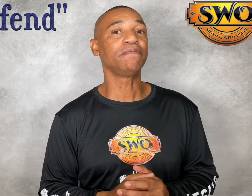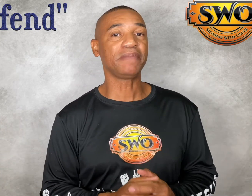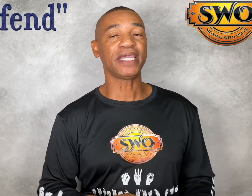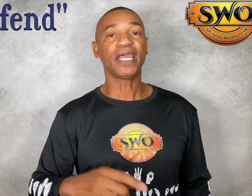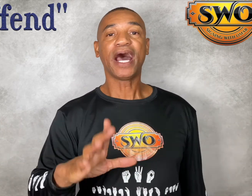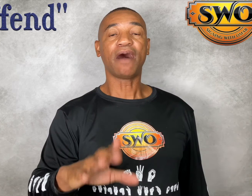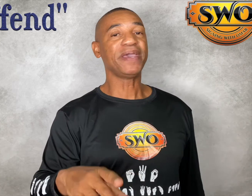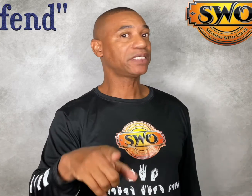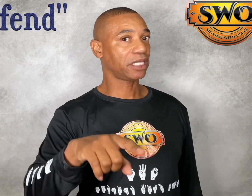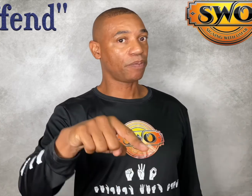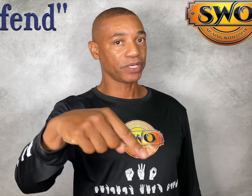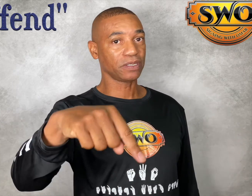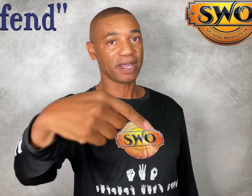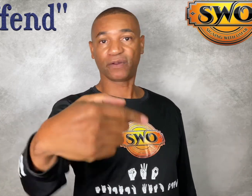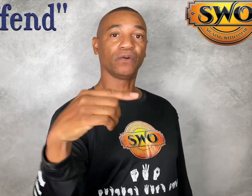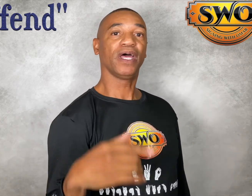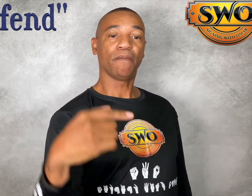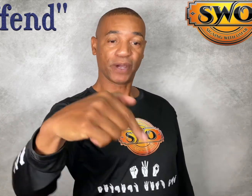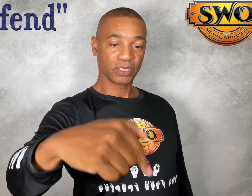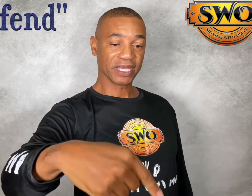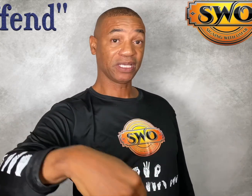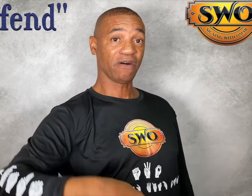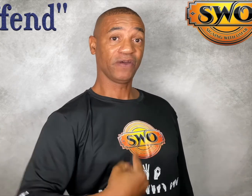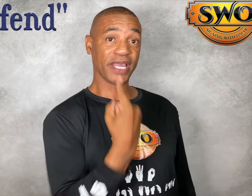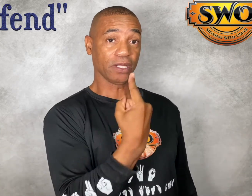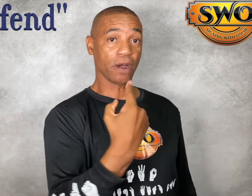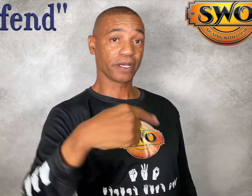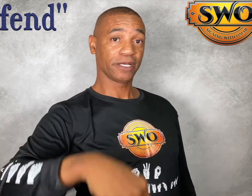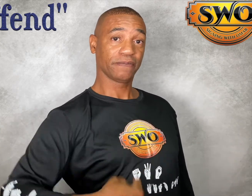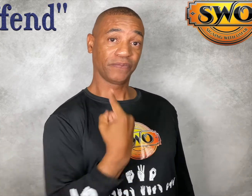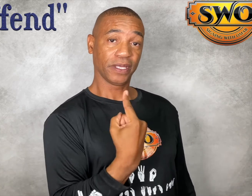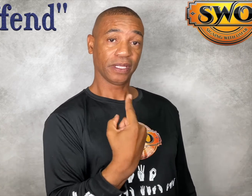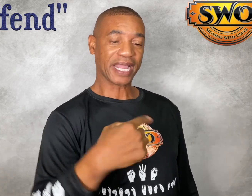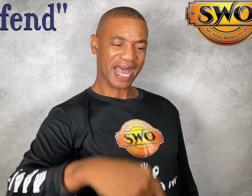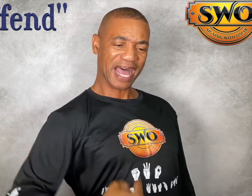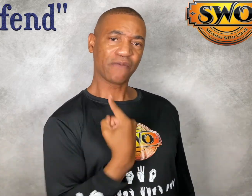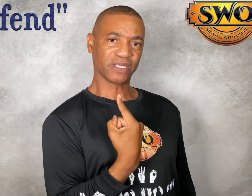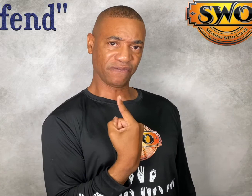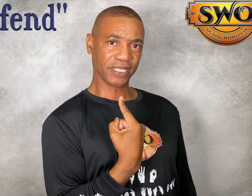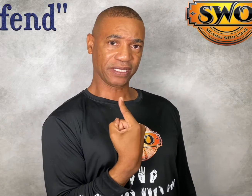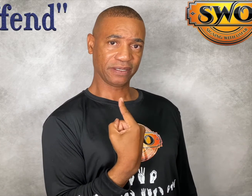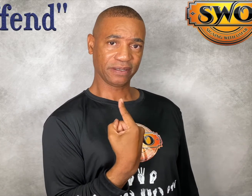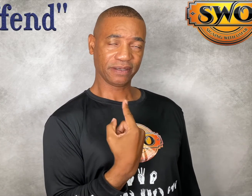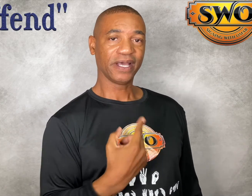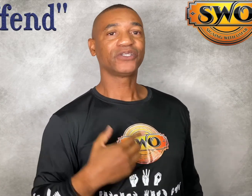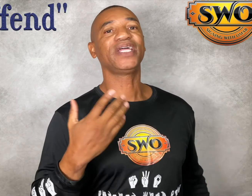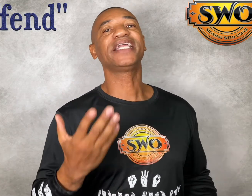me, I'll basically point to myself in an arc, like I was offended. So that is how